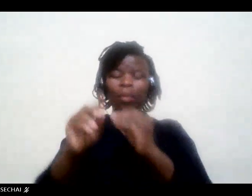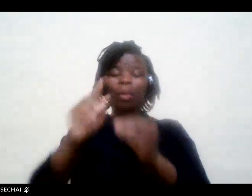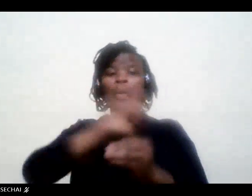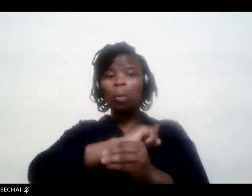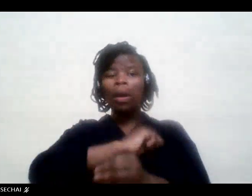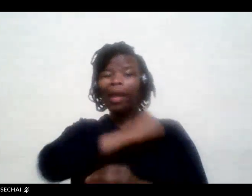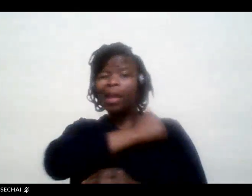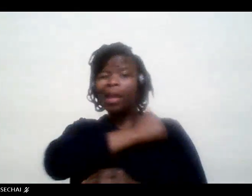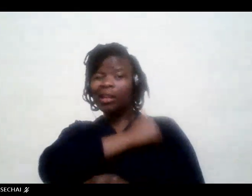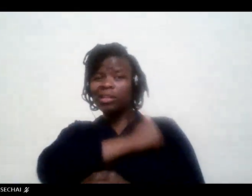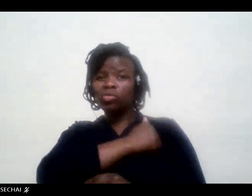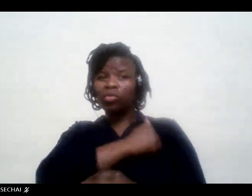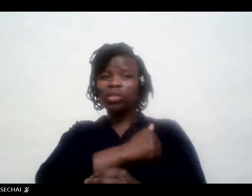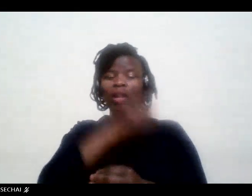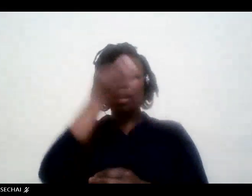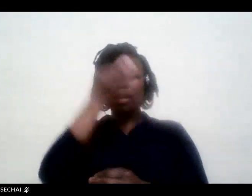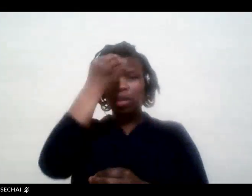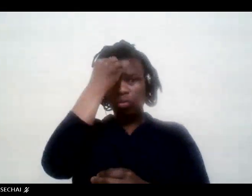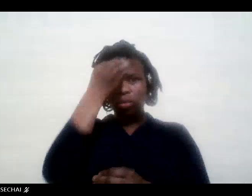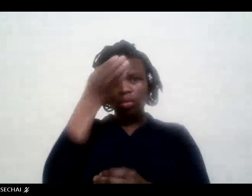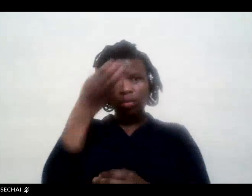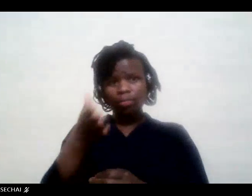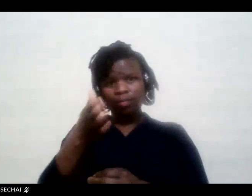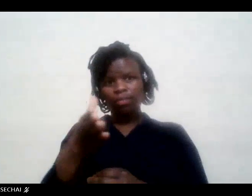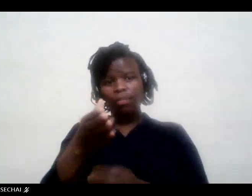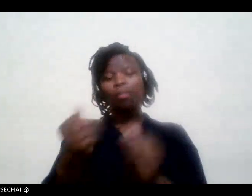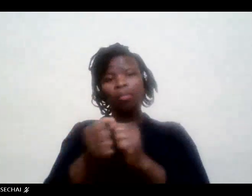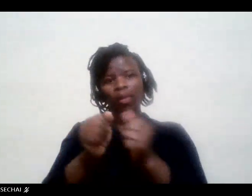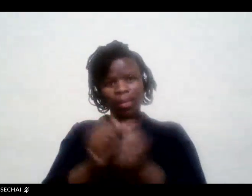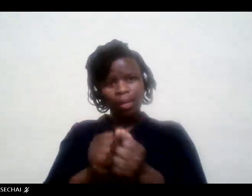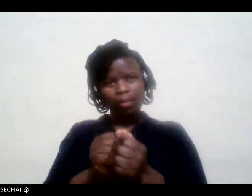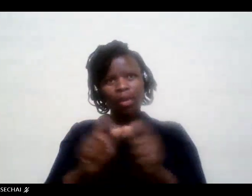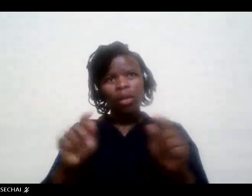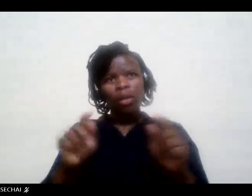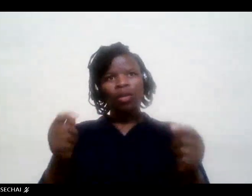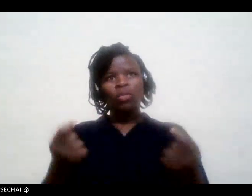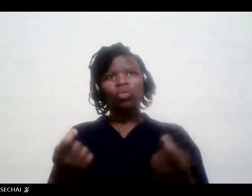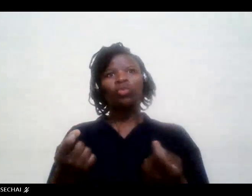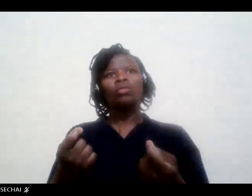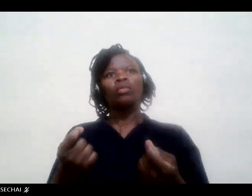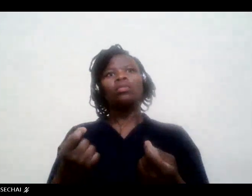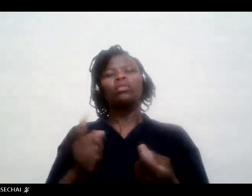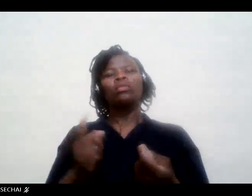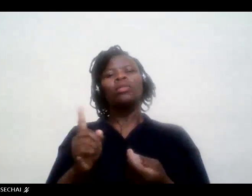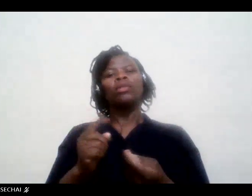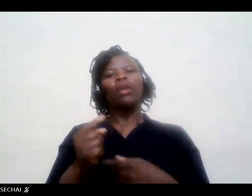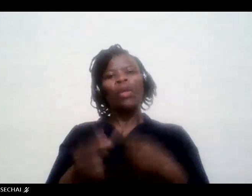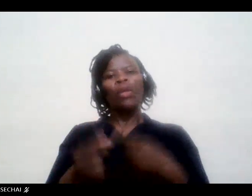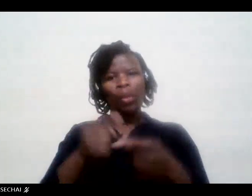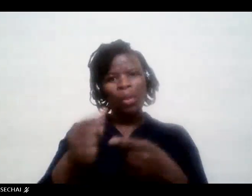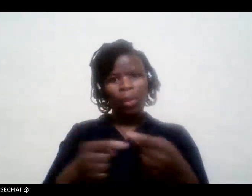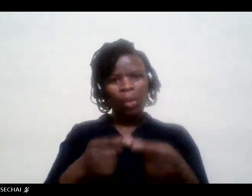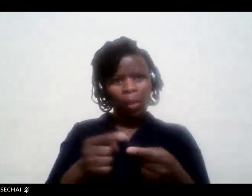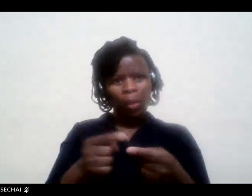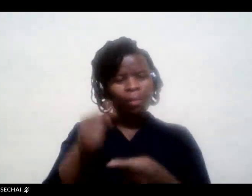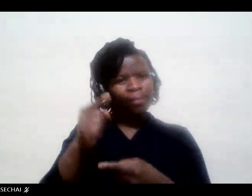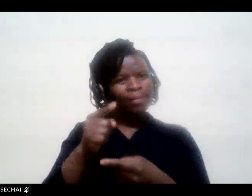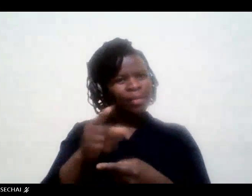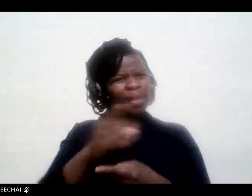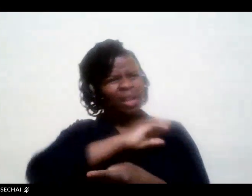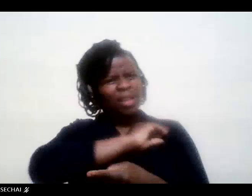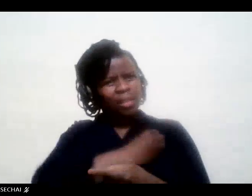that. So when you go into the next course, monitoring disability in society, you start picking up on how